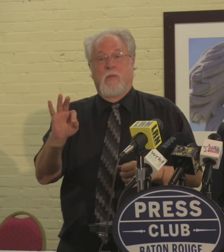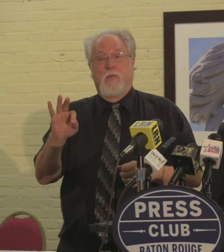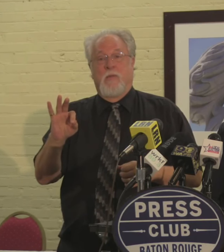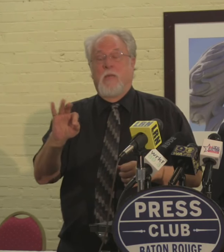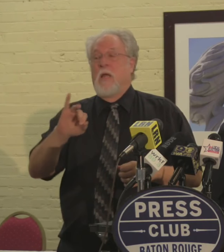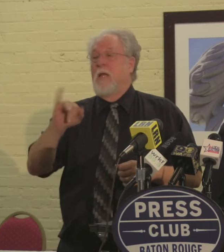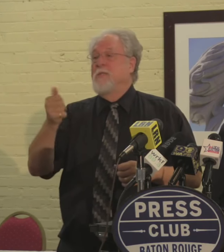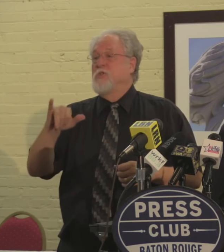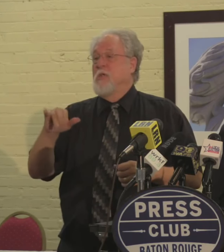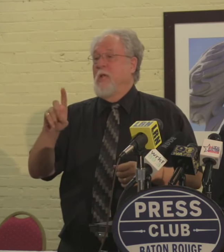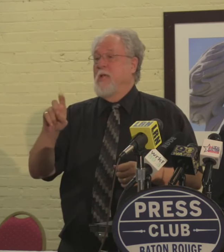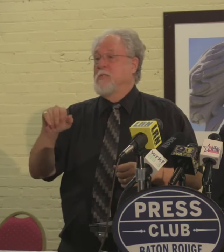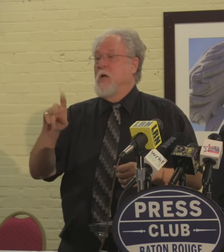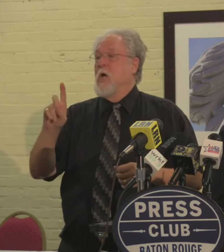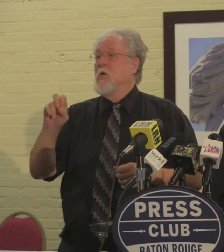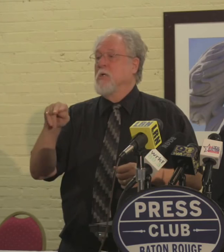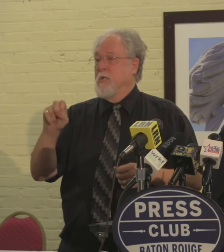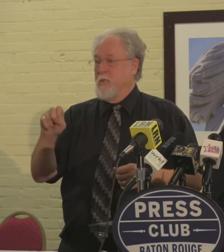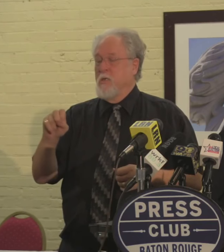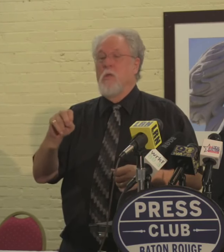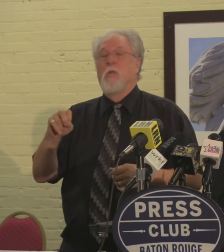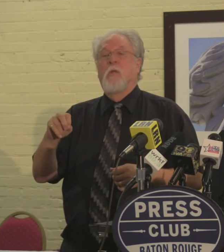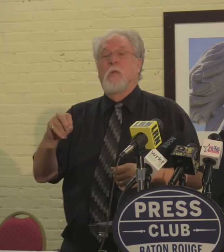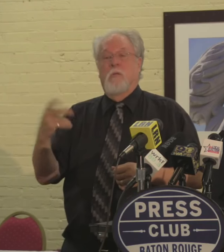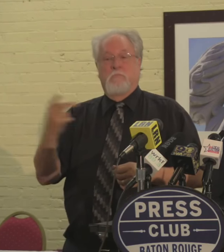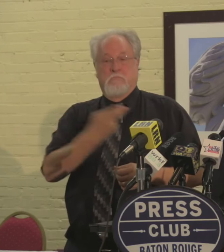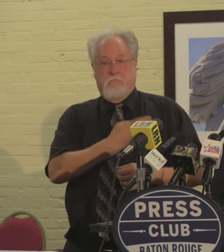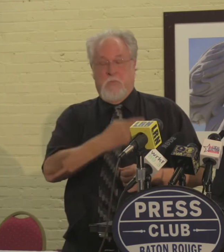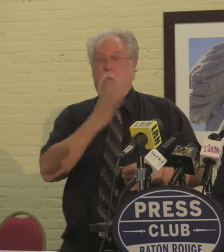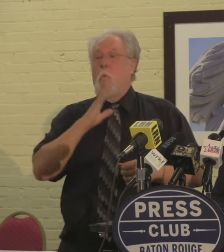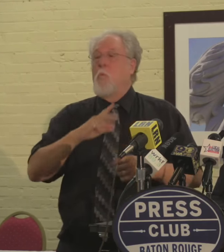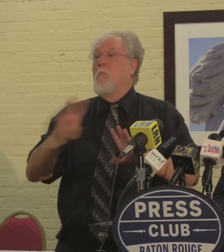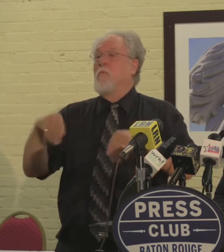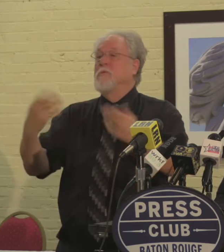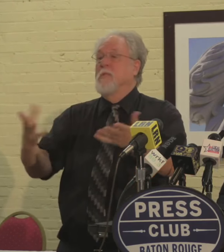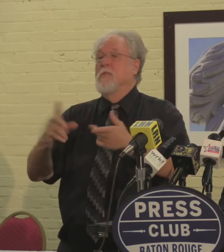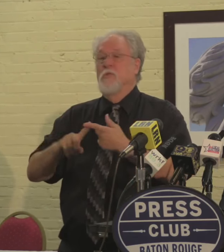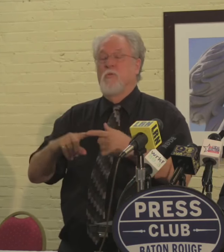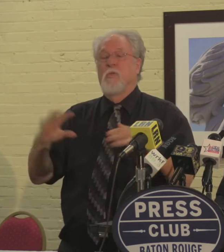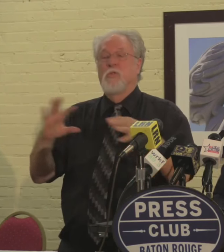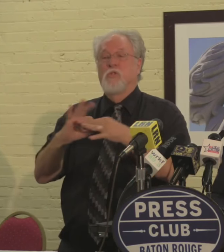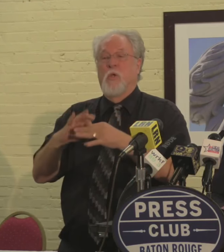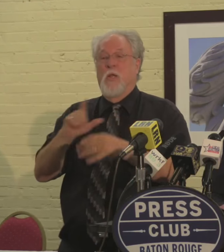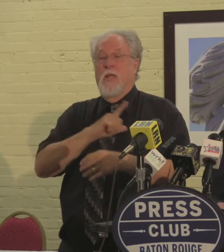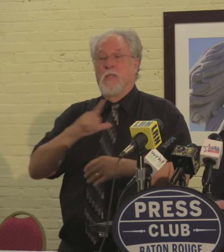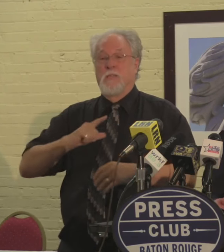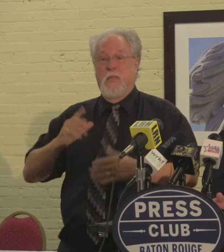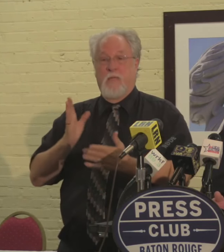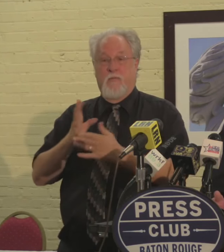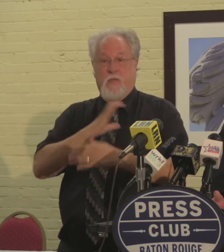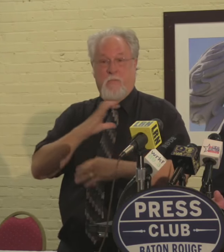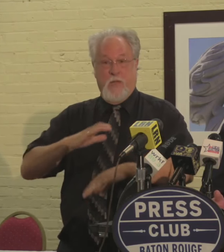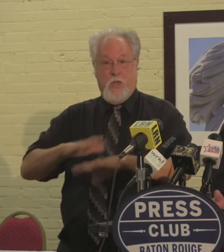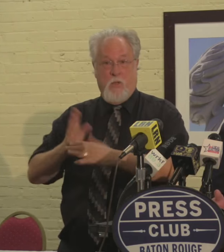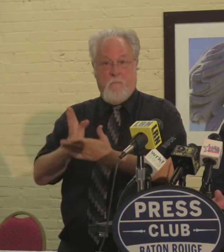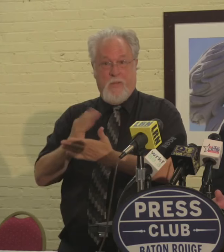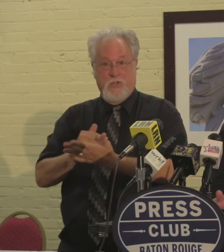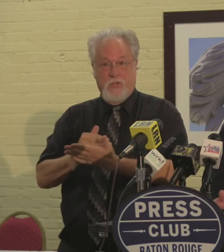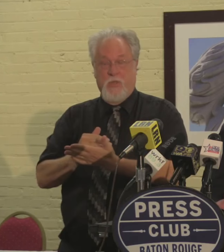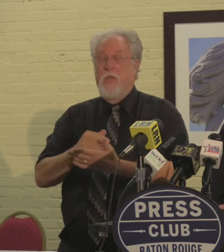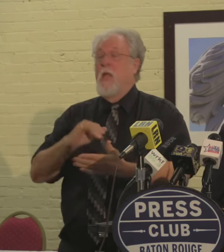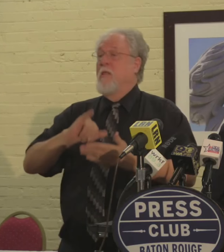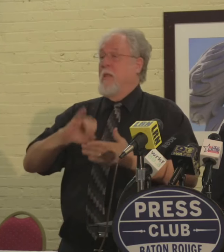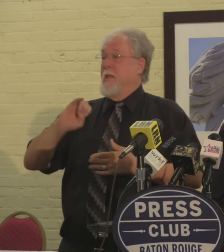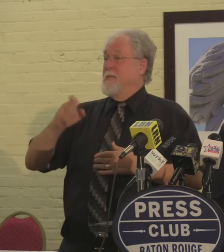Commissioner Jay Darden and I will present to the Joint Legislative Committee on the budget the executive budget